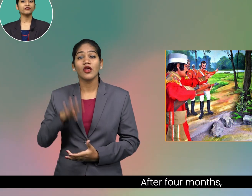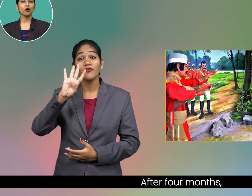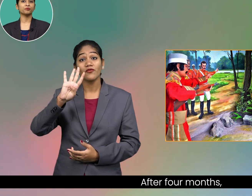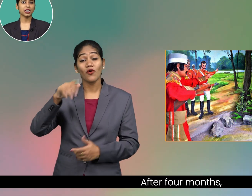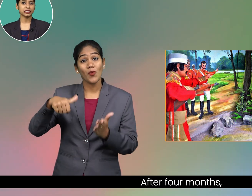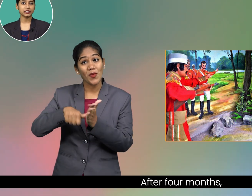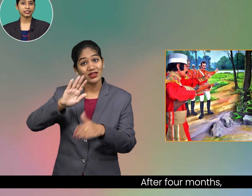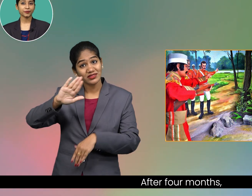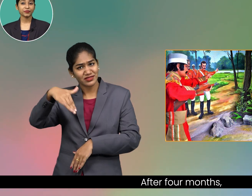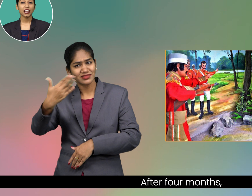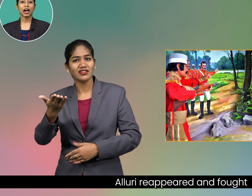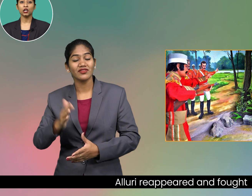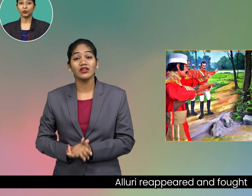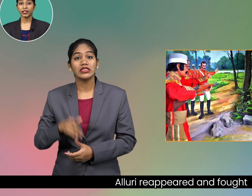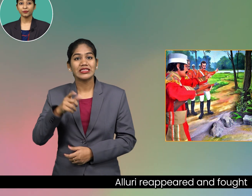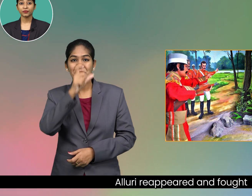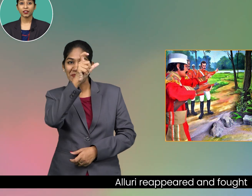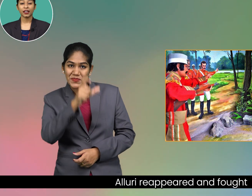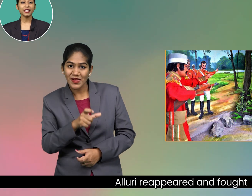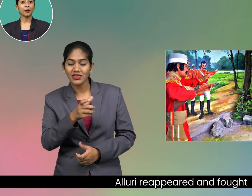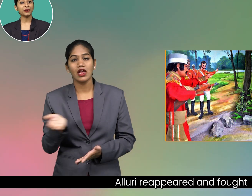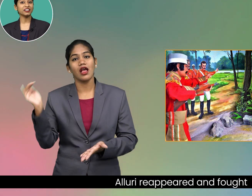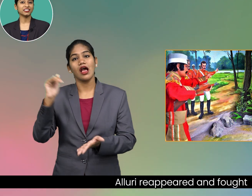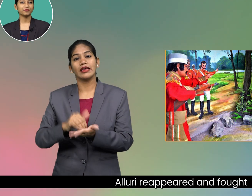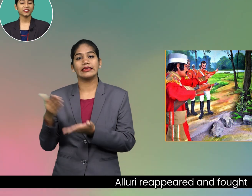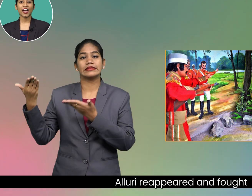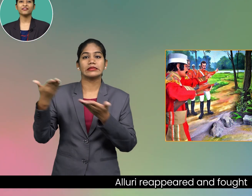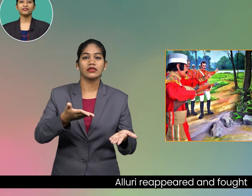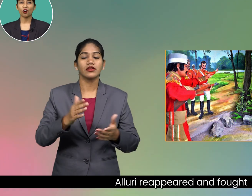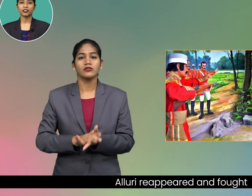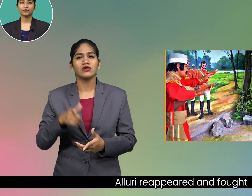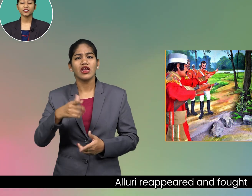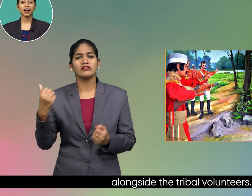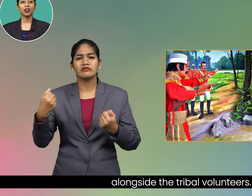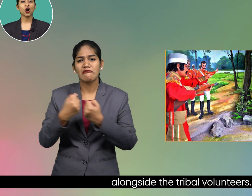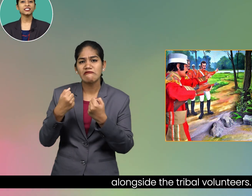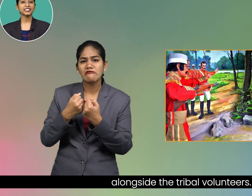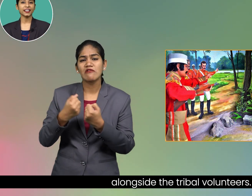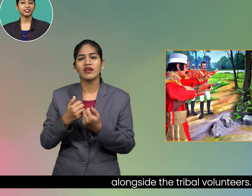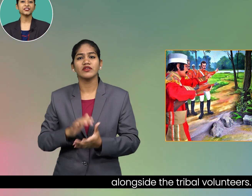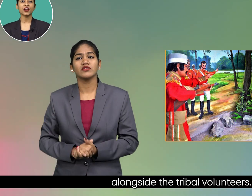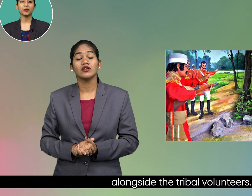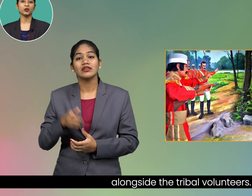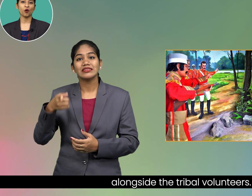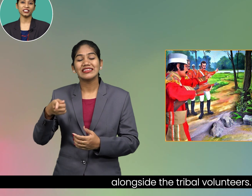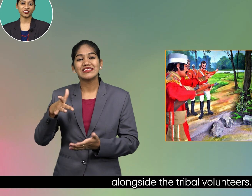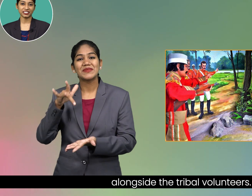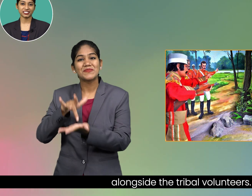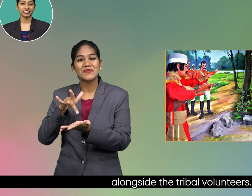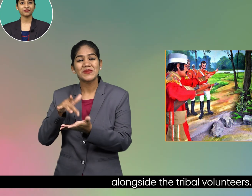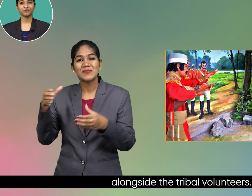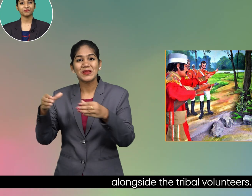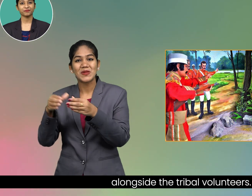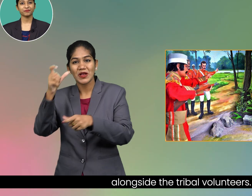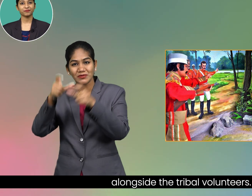After 4 months, Alluri reappeared and fought alongside the tribal